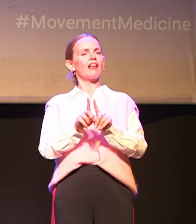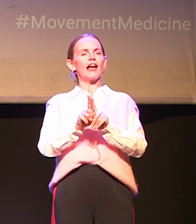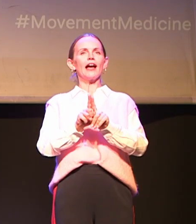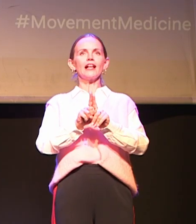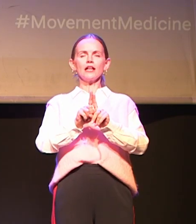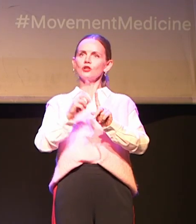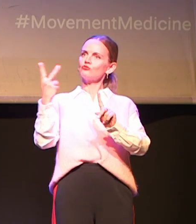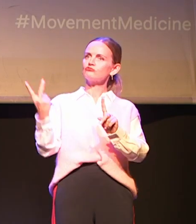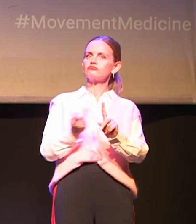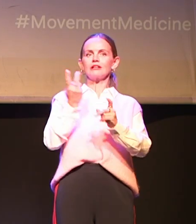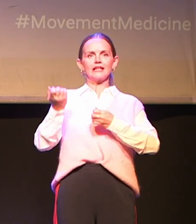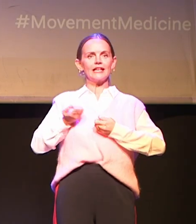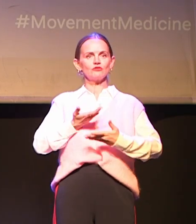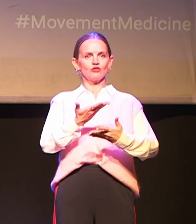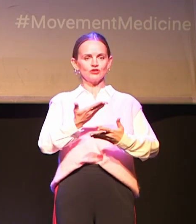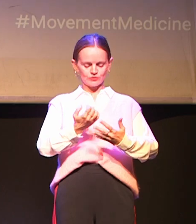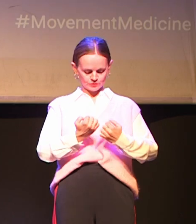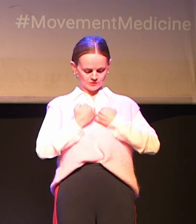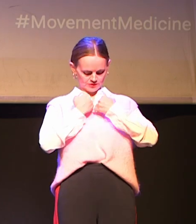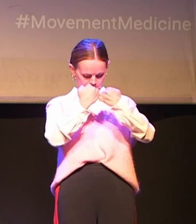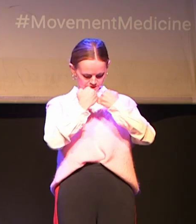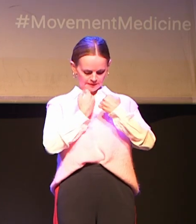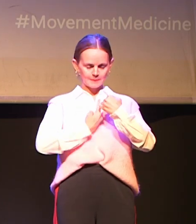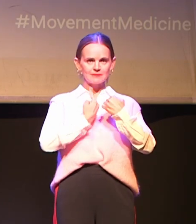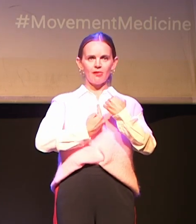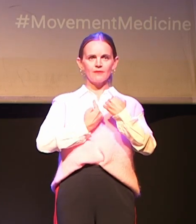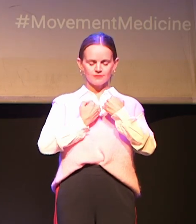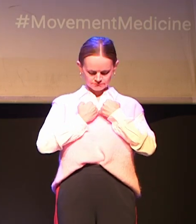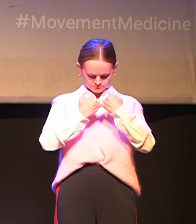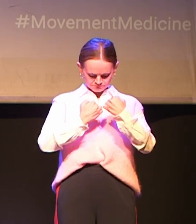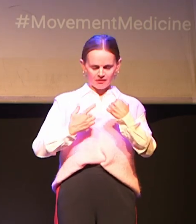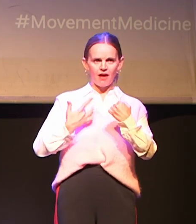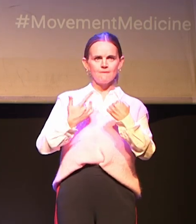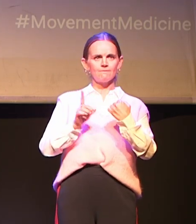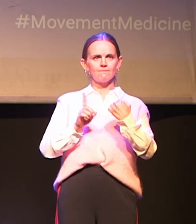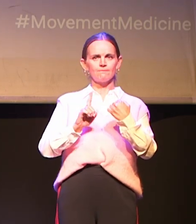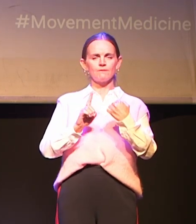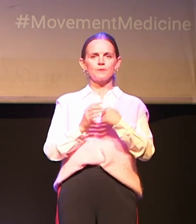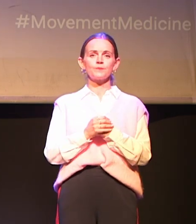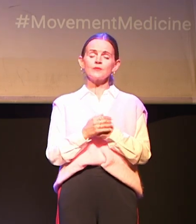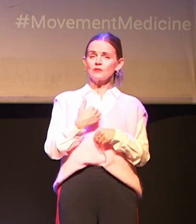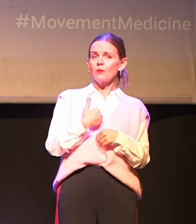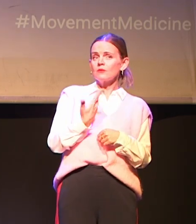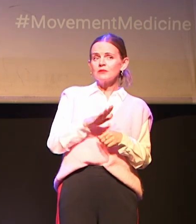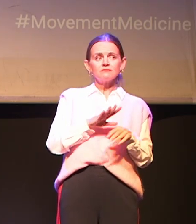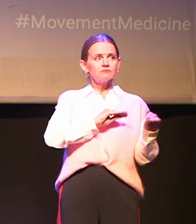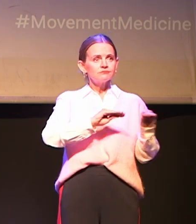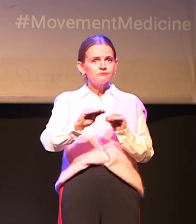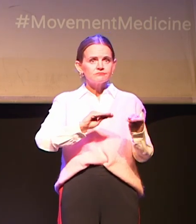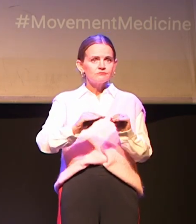felt experience of their lives. So there are practices associated with that, but there's also just a